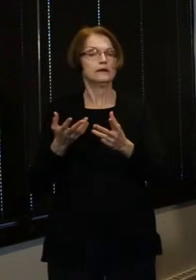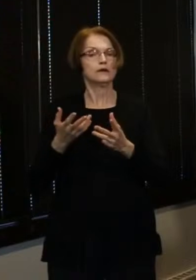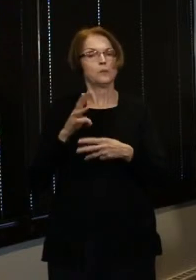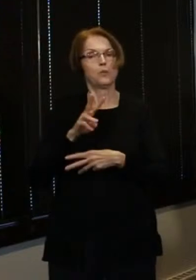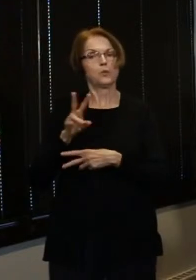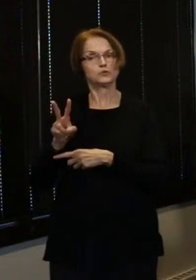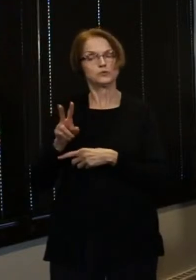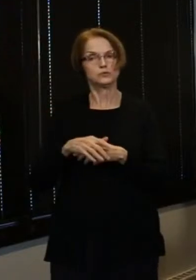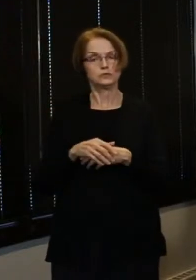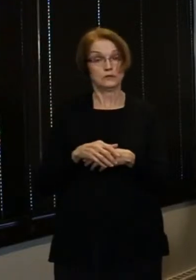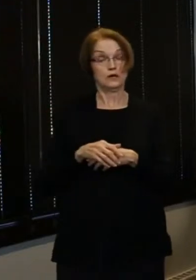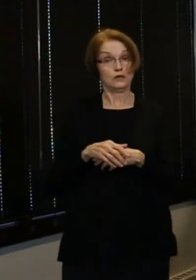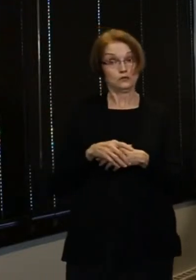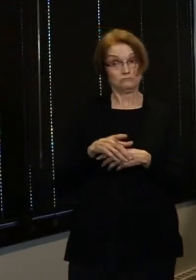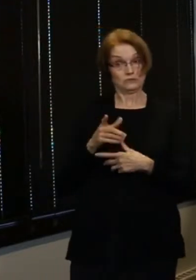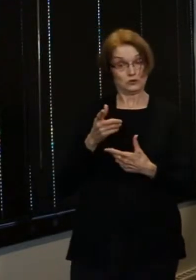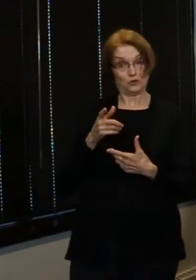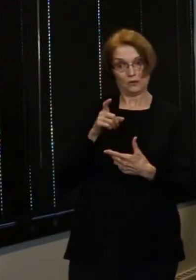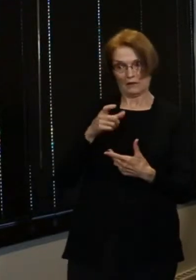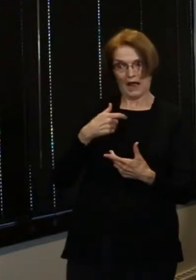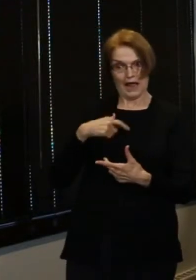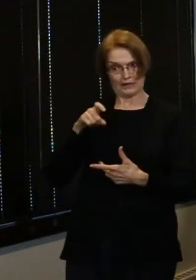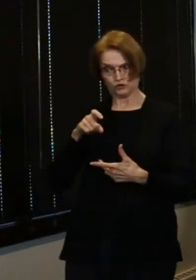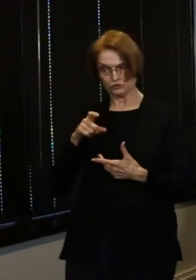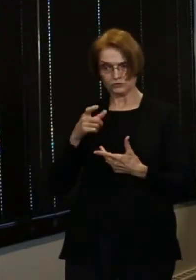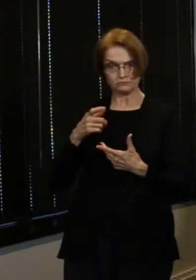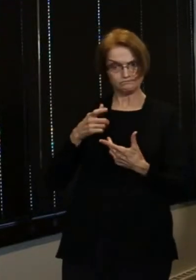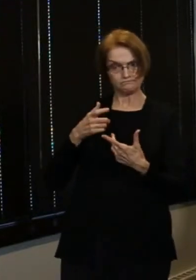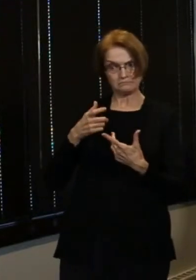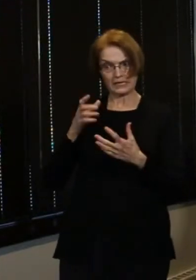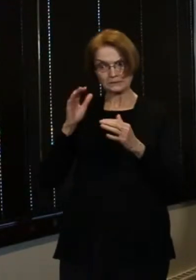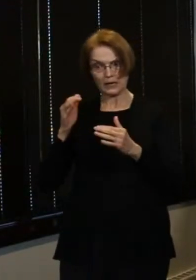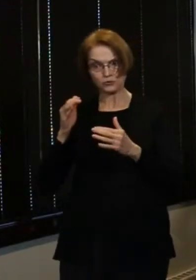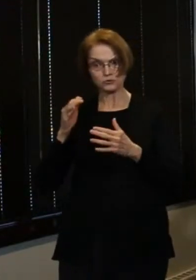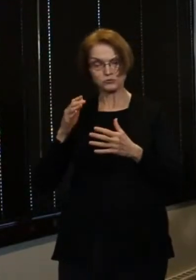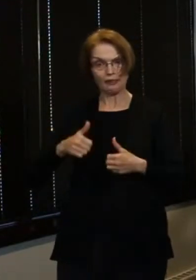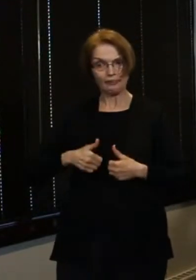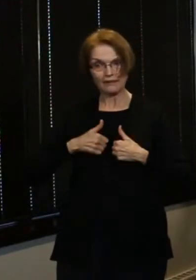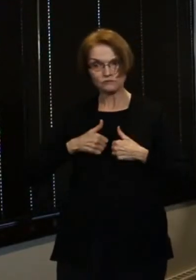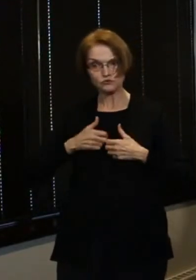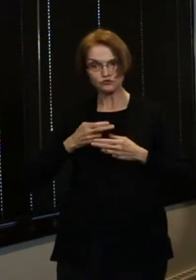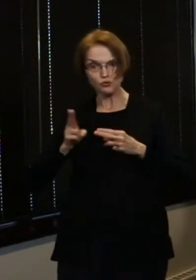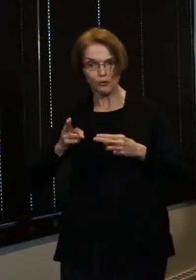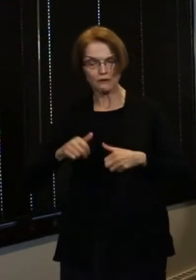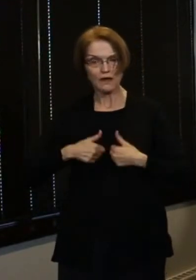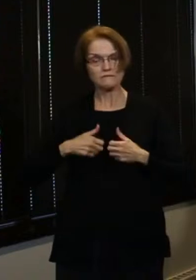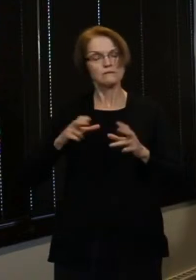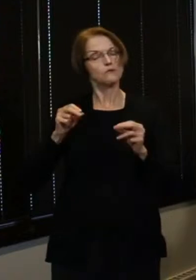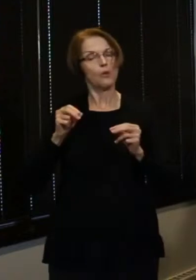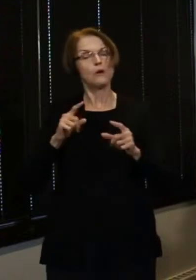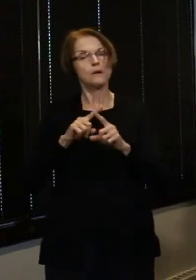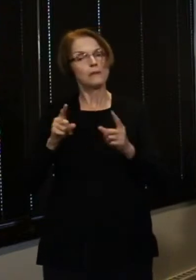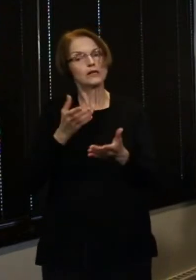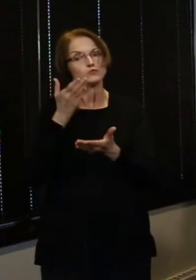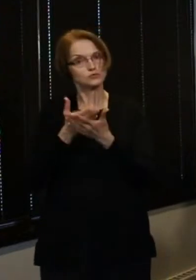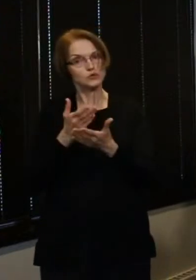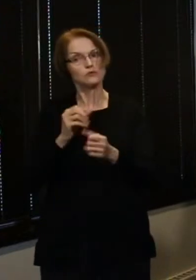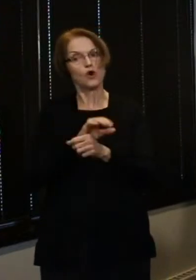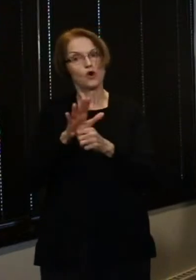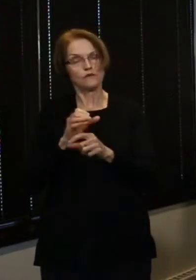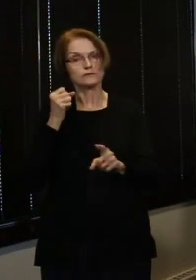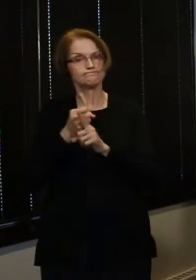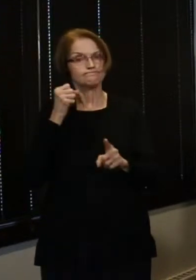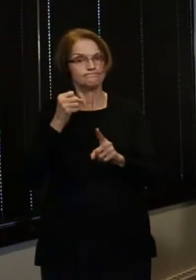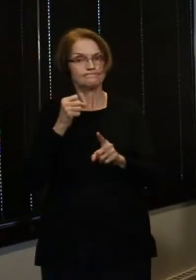used for is just another data point that shows the magnitude that COVID has played on our lives throughout